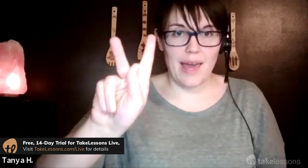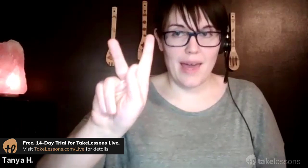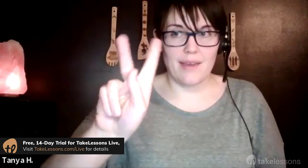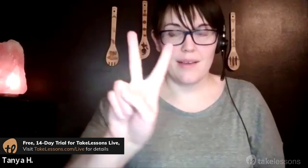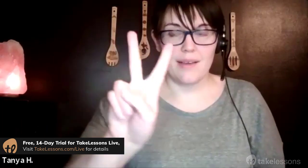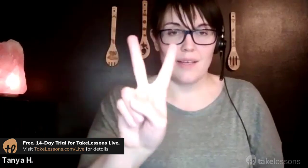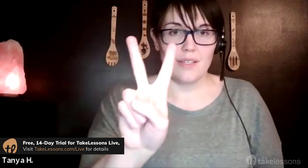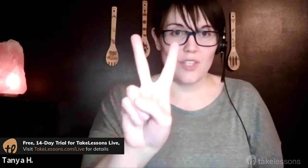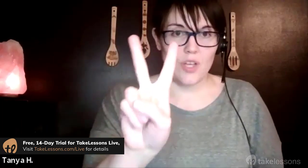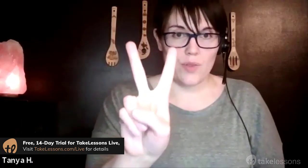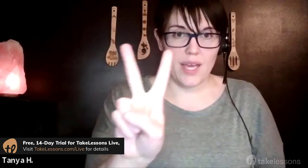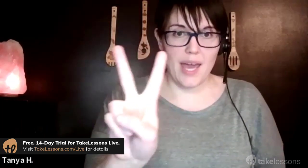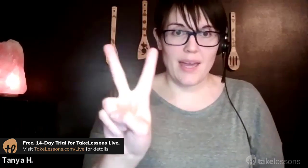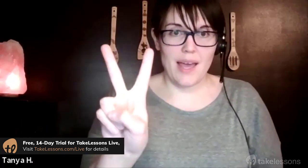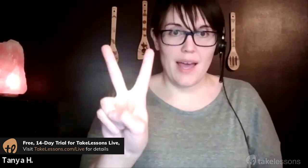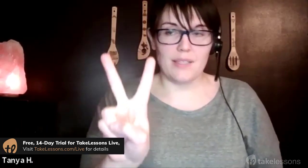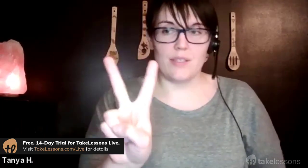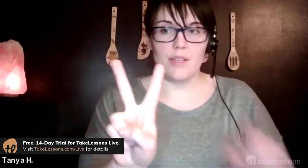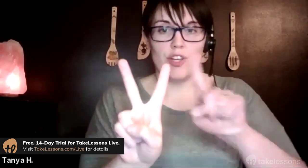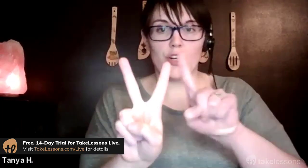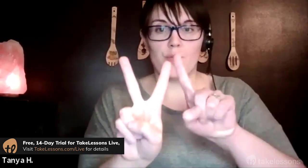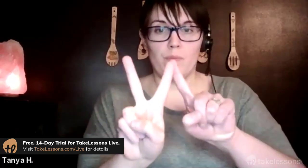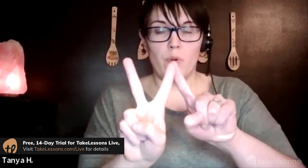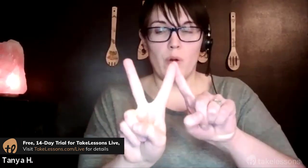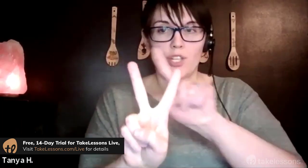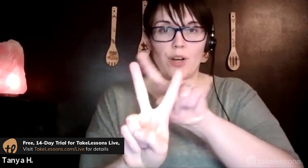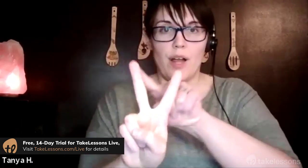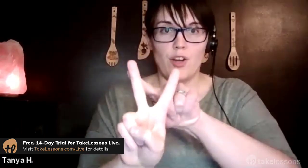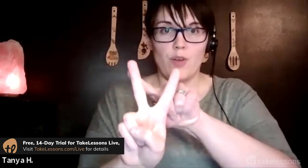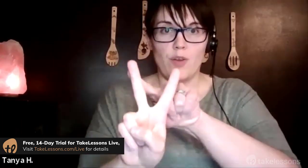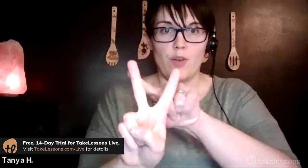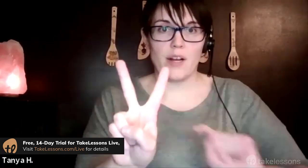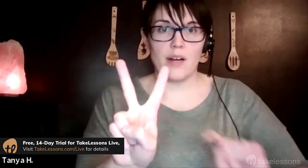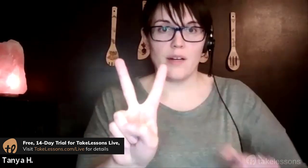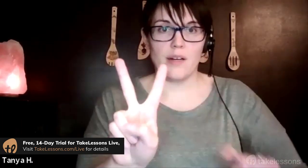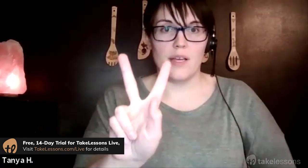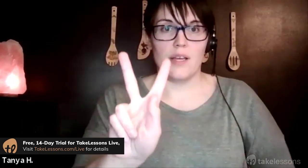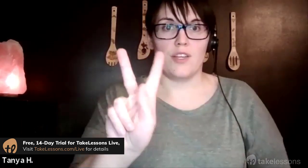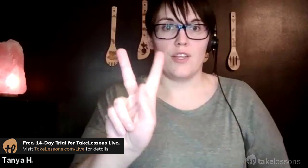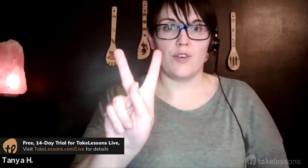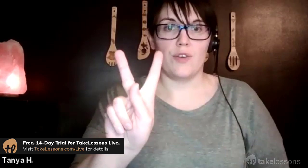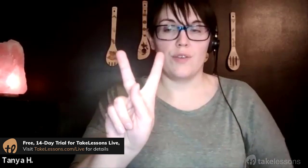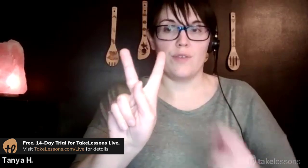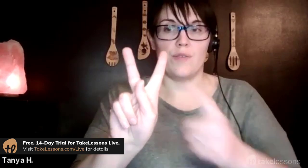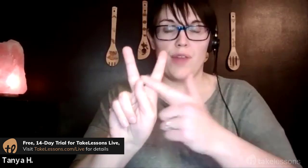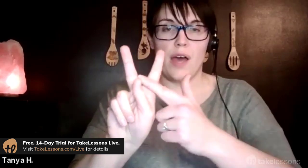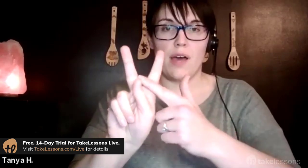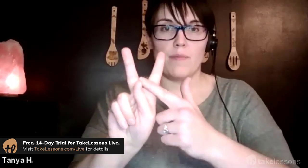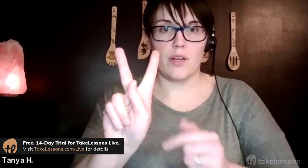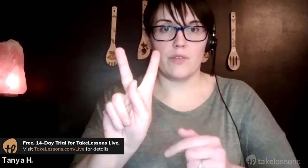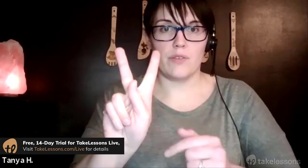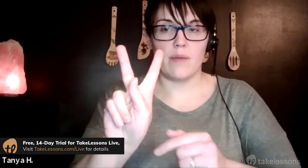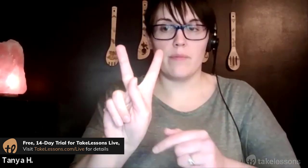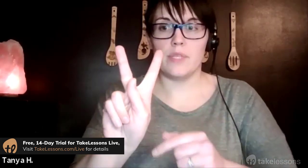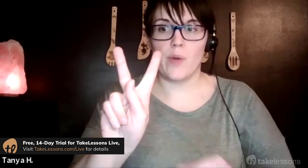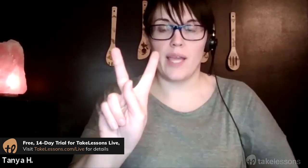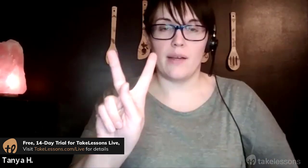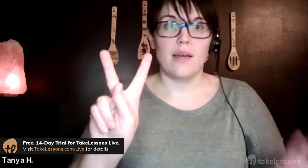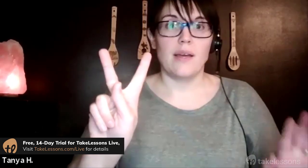K. So the K has your pointer and your middle finger. Your thumb goes in between. Now,